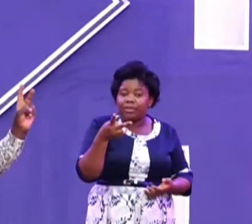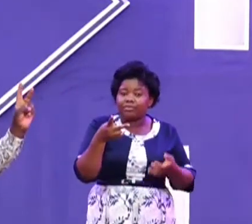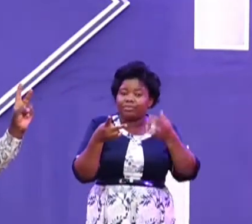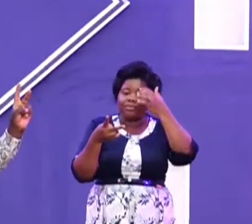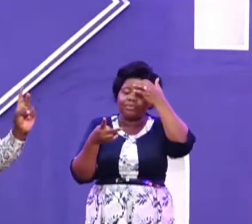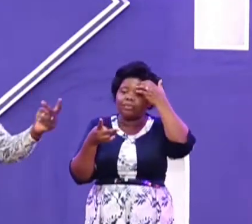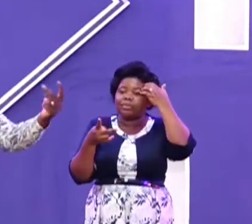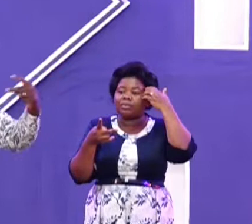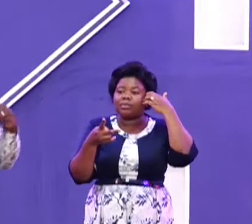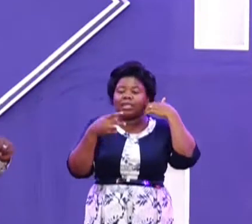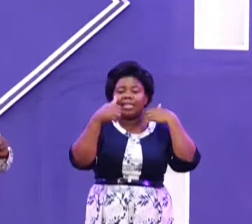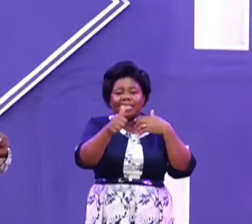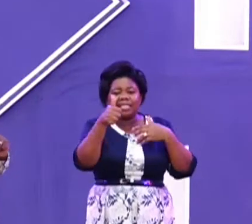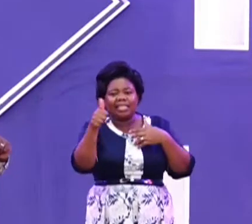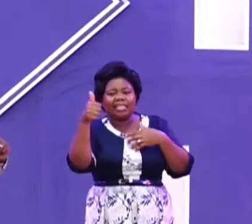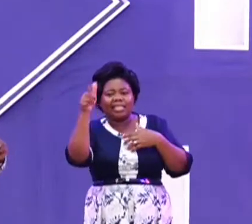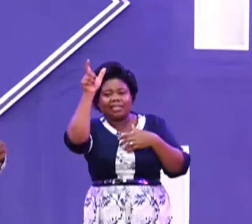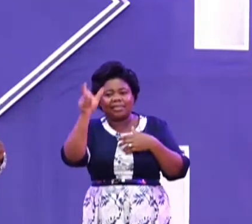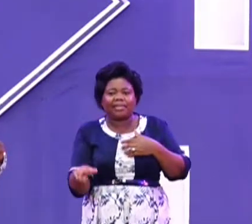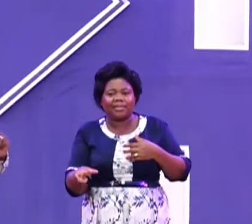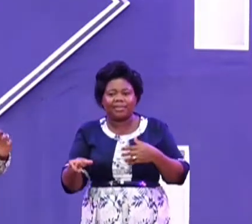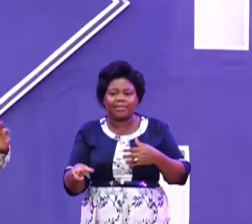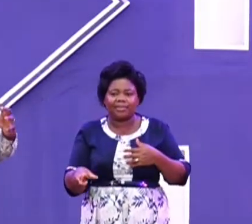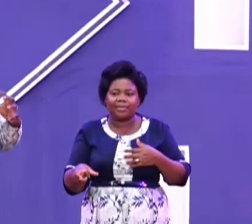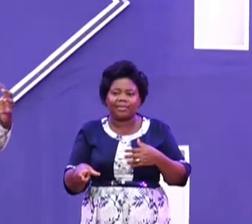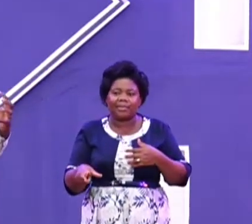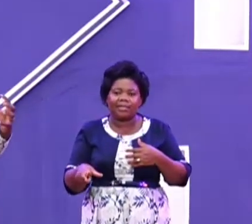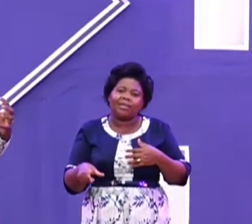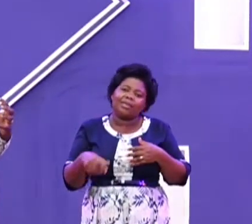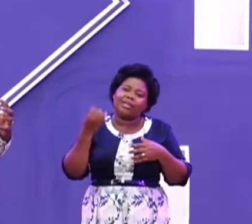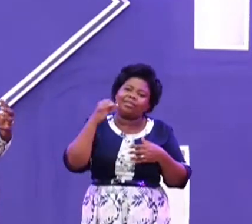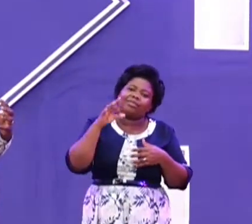2,000 shillings. Every one of us. So that we are